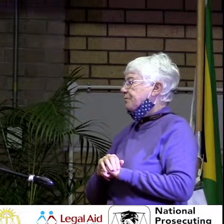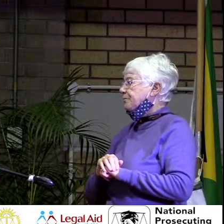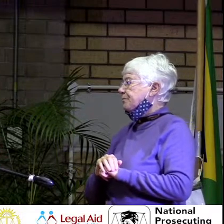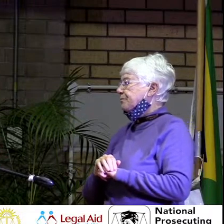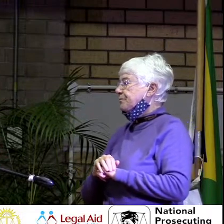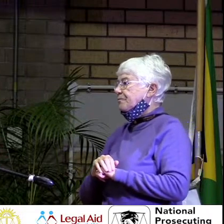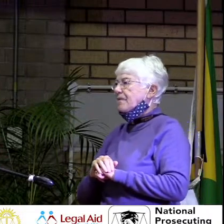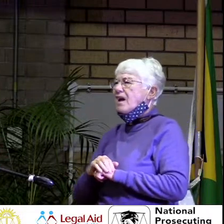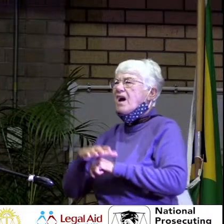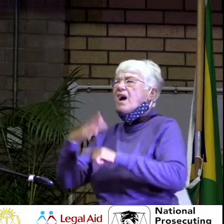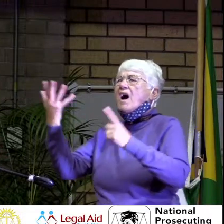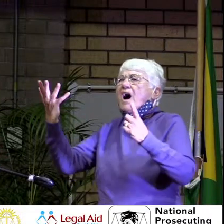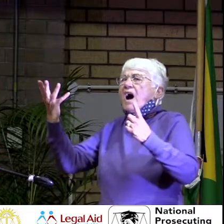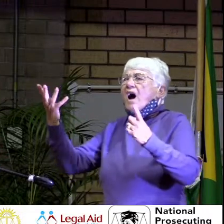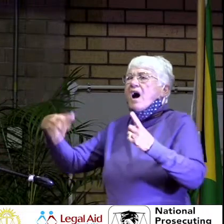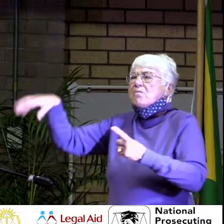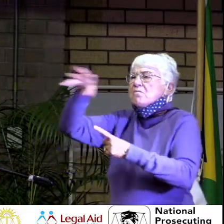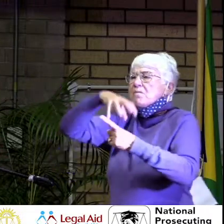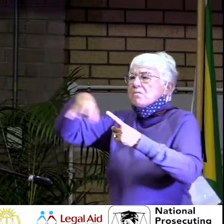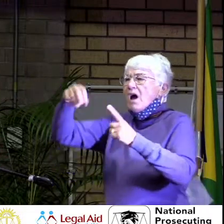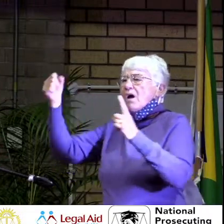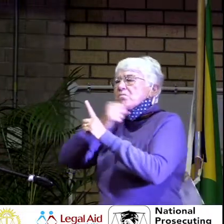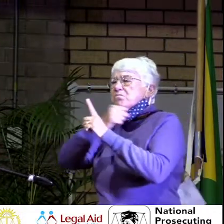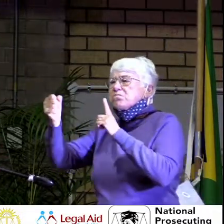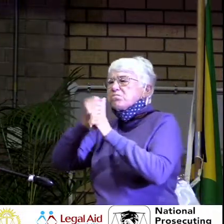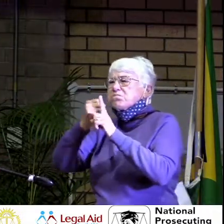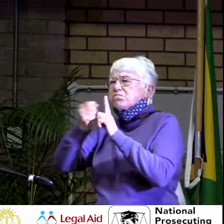our communities, by us men.